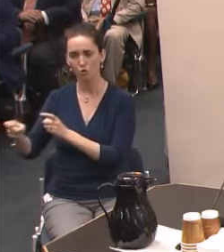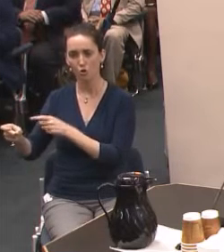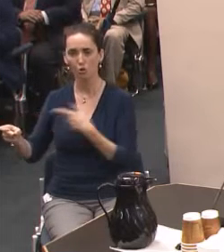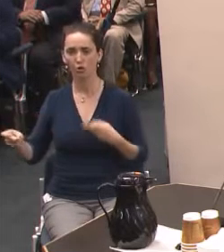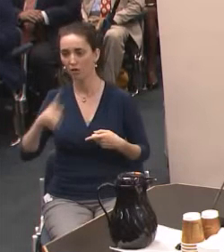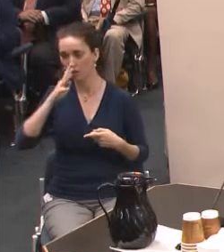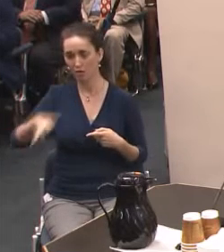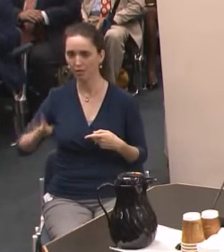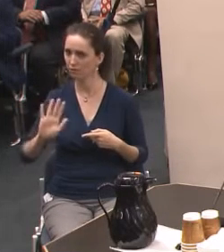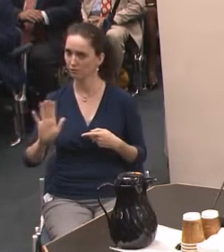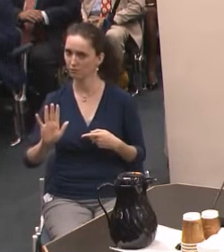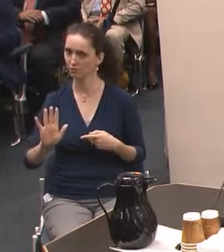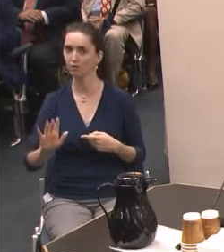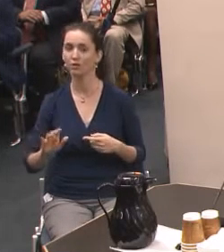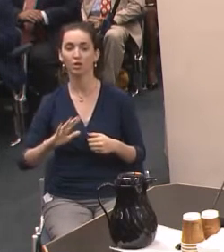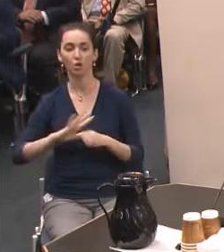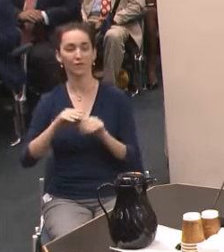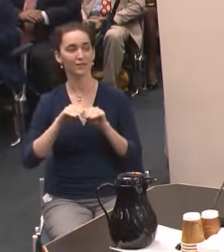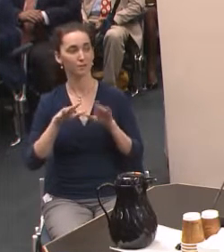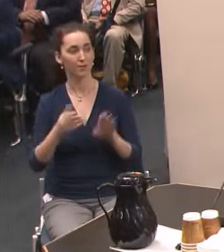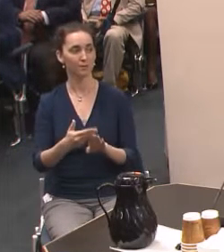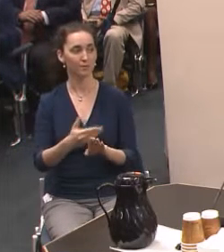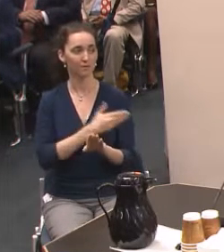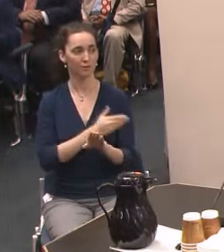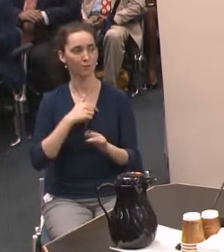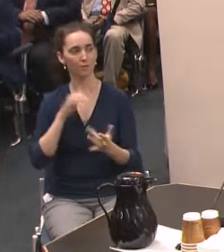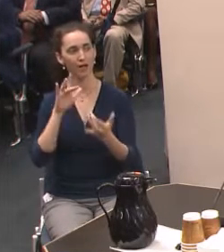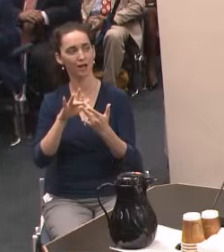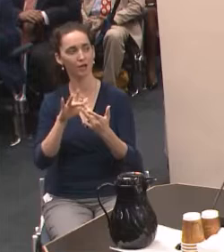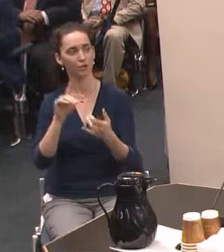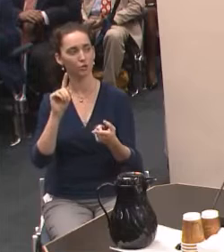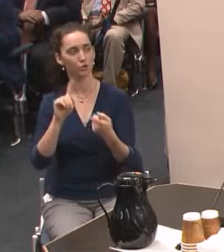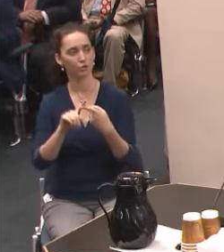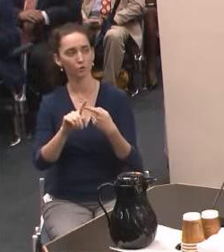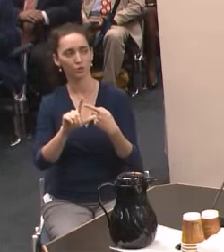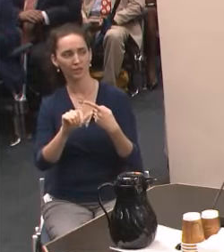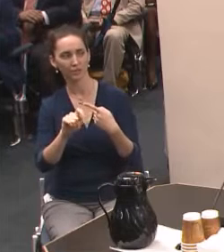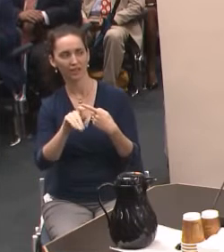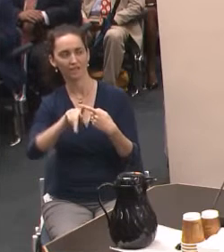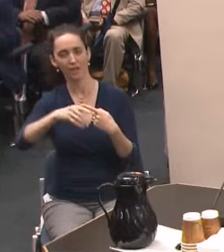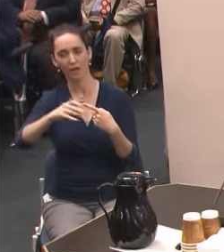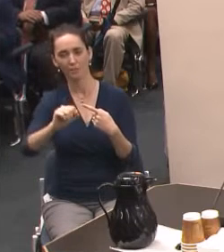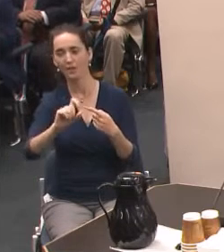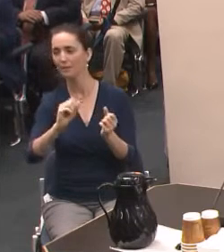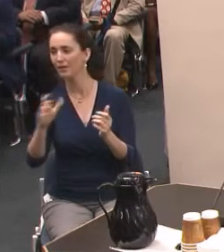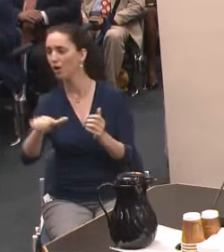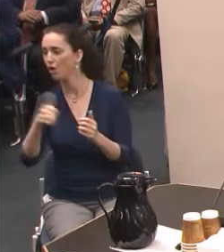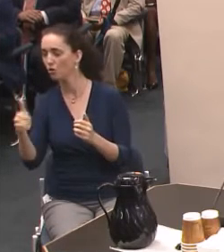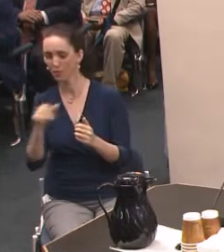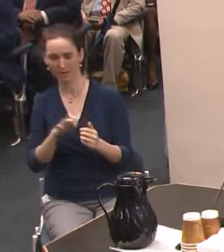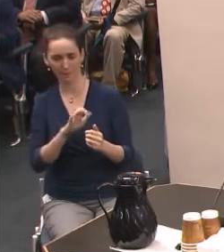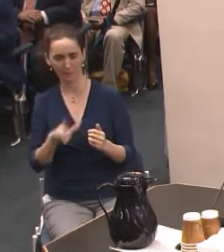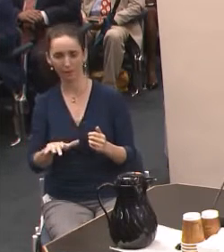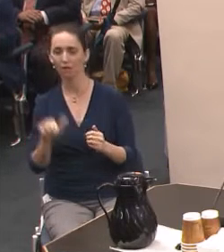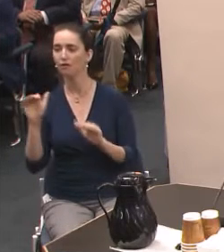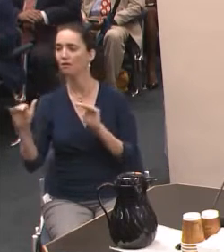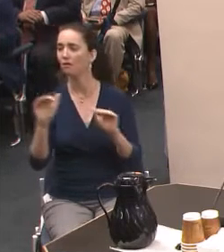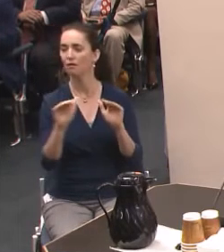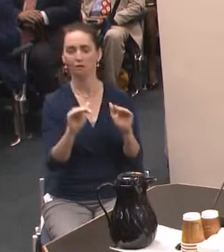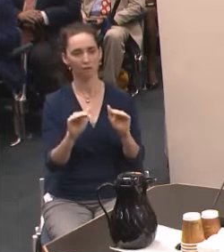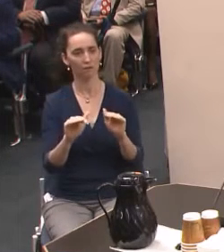the pandemic, I reached out to Representative Tammy Phelps and many others about carrying this bill on eating disorder awareness in